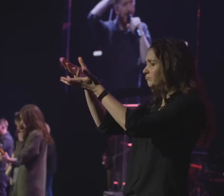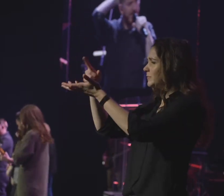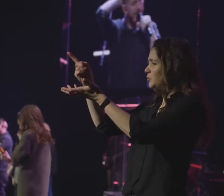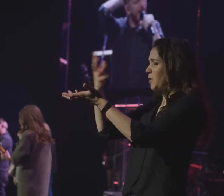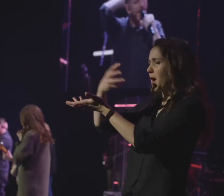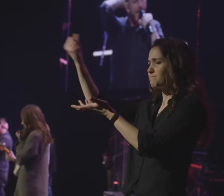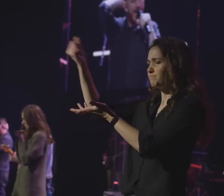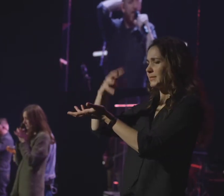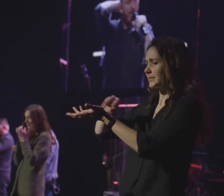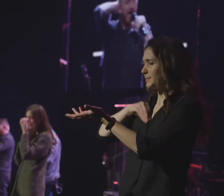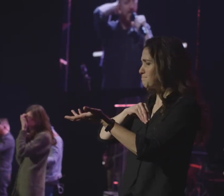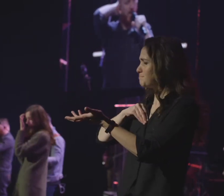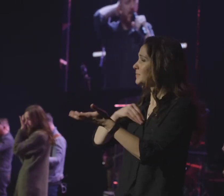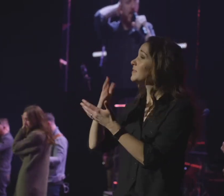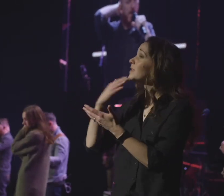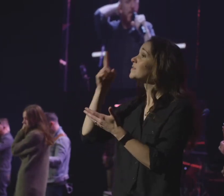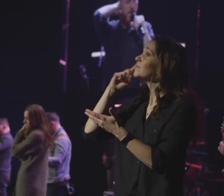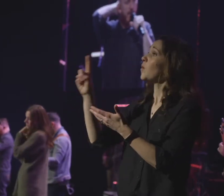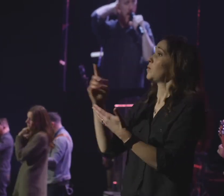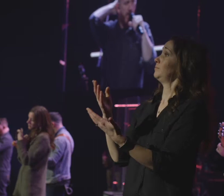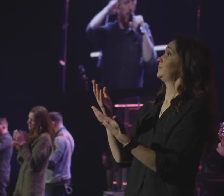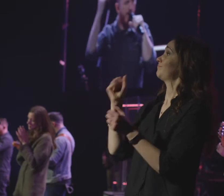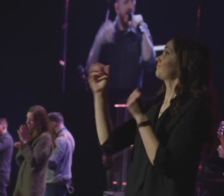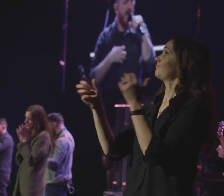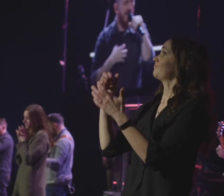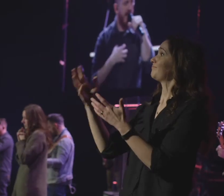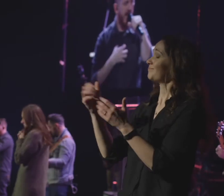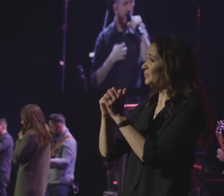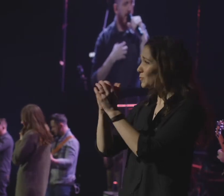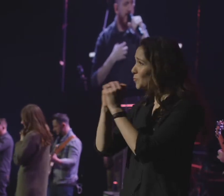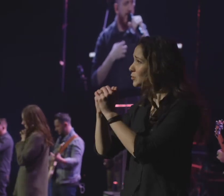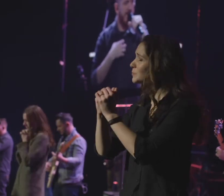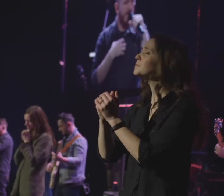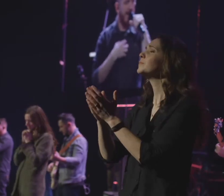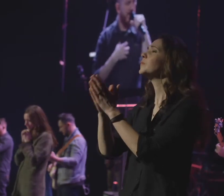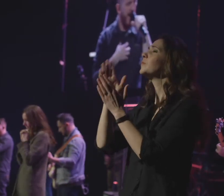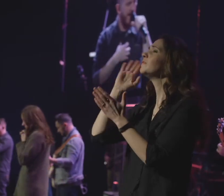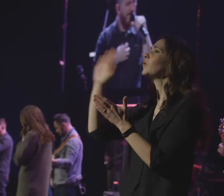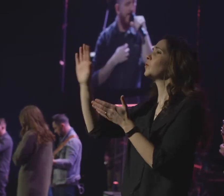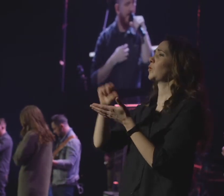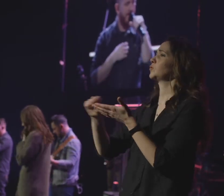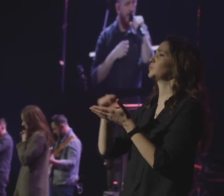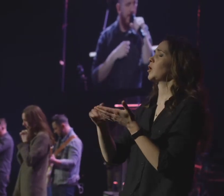expression. And God, we pray for the word to hit us today, that you would speak through Pastor